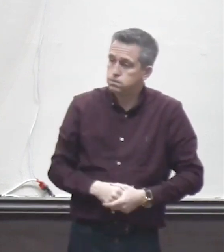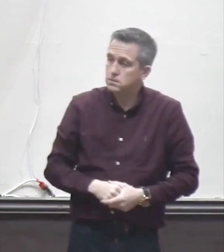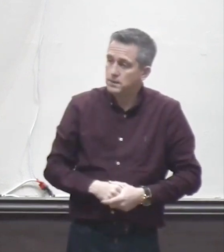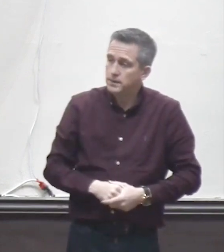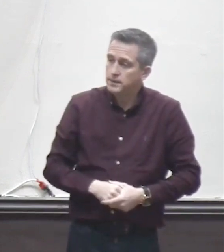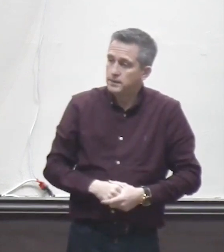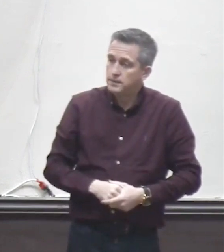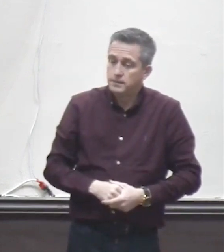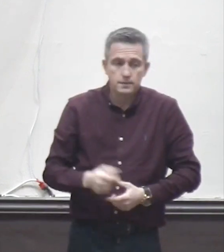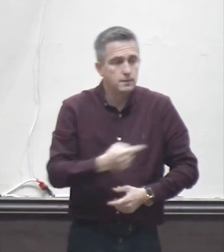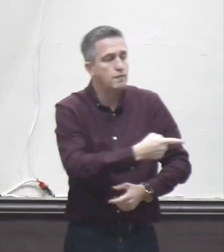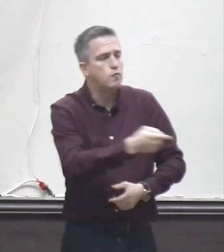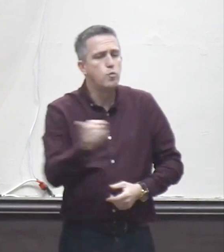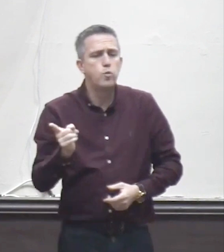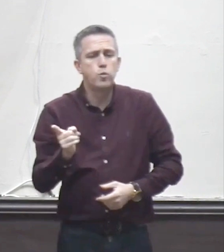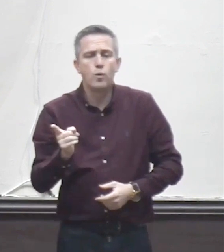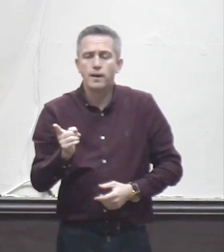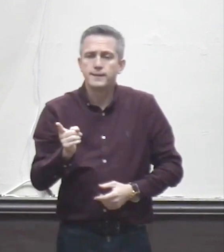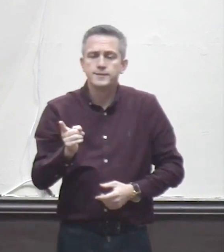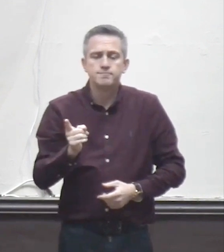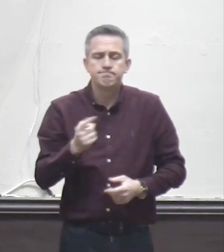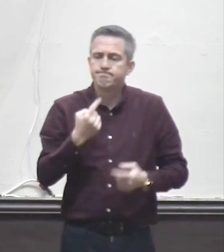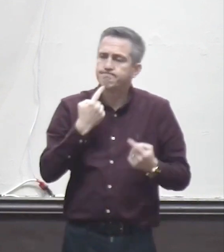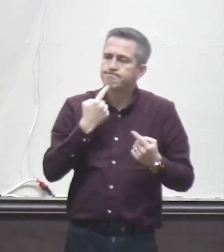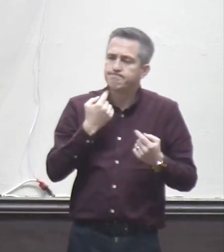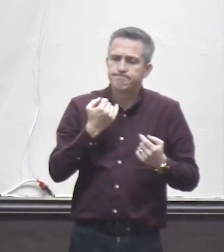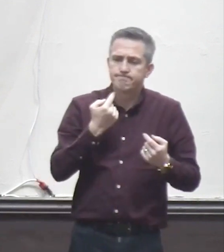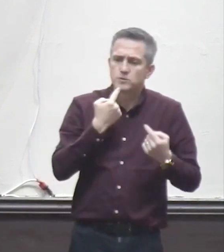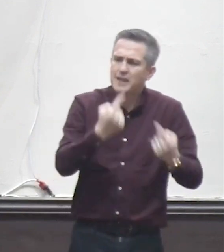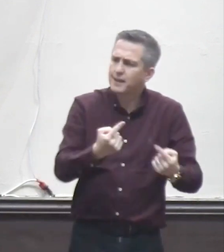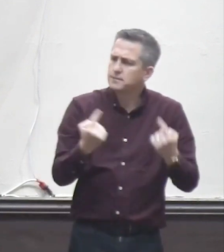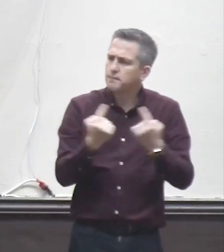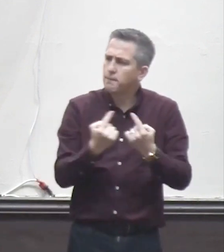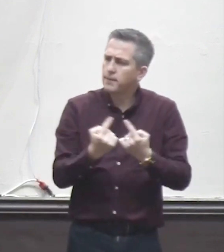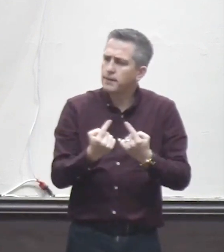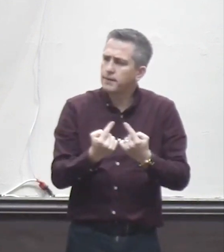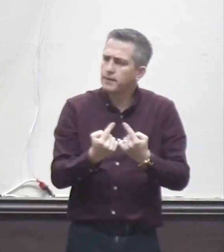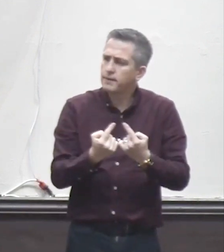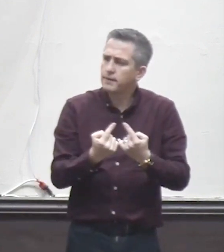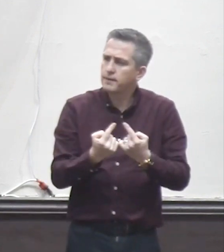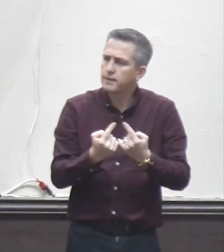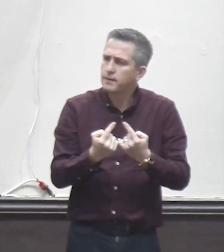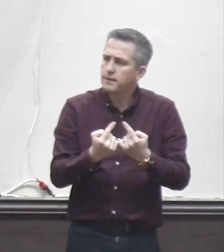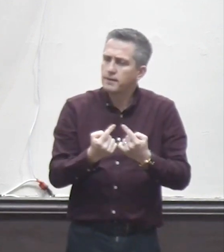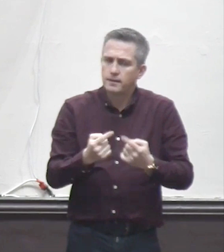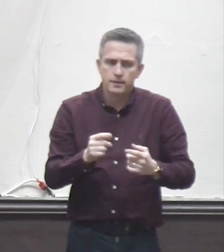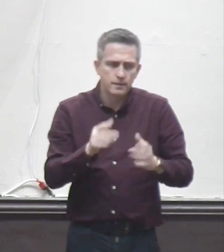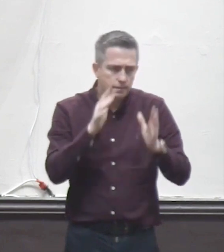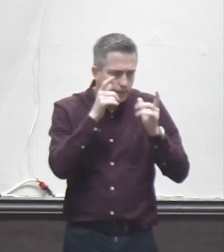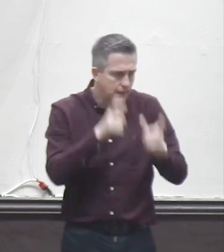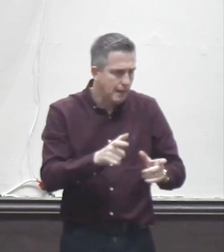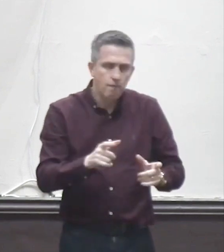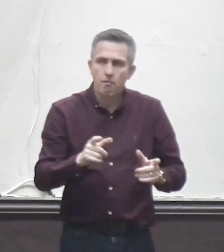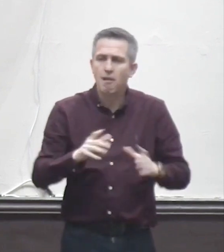When we swear by something, you cannot swear by something except the fact that it's extremely powerful and